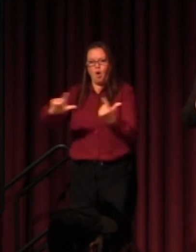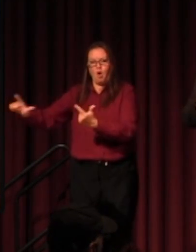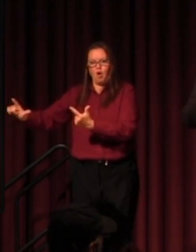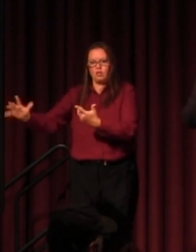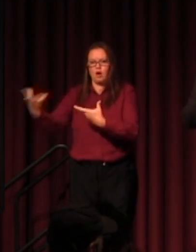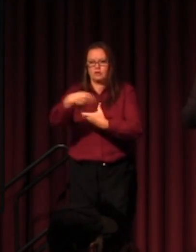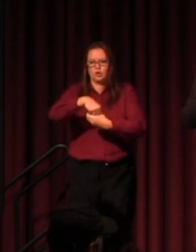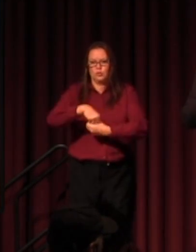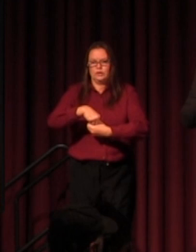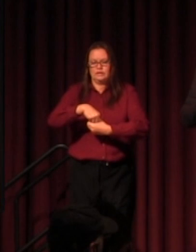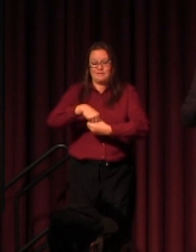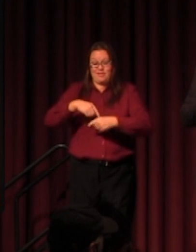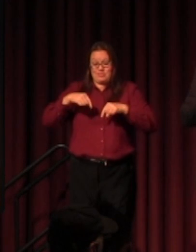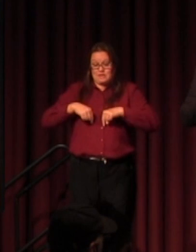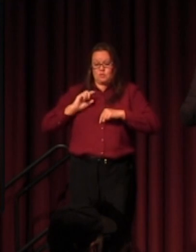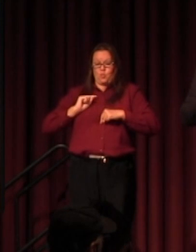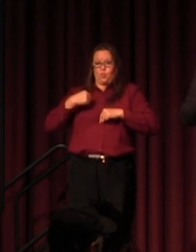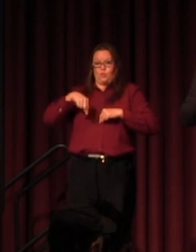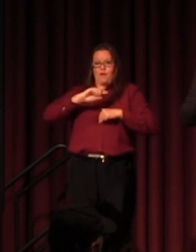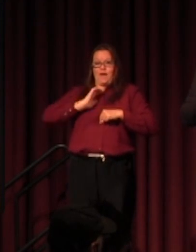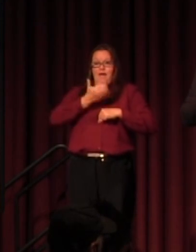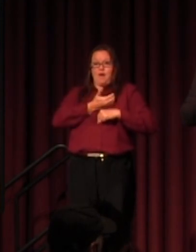doing,